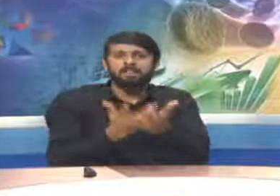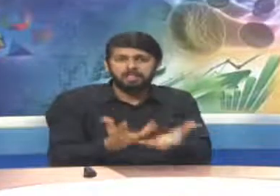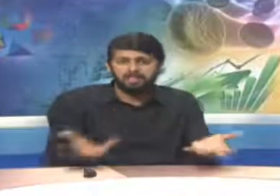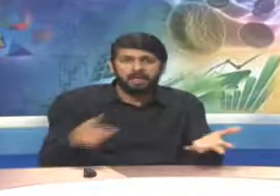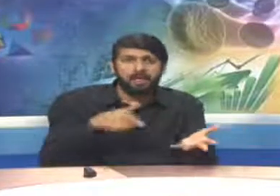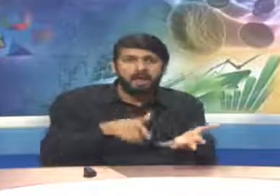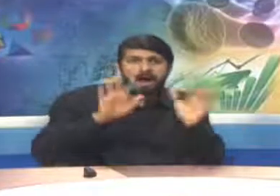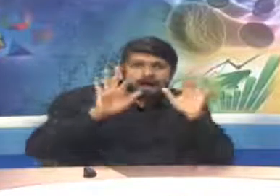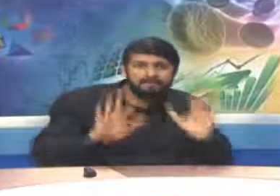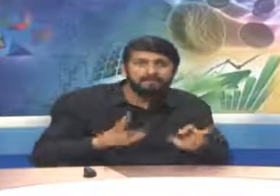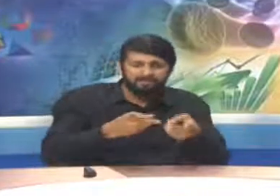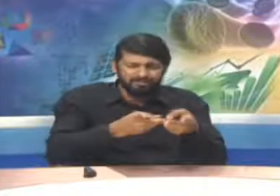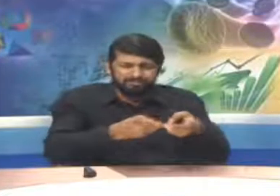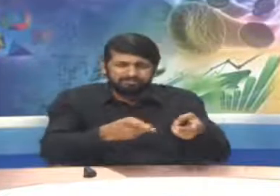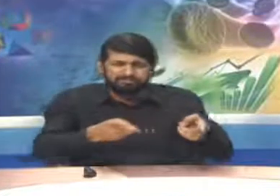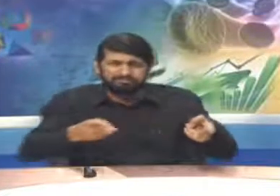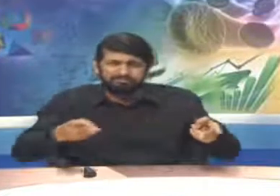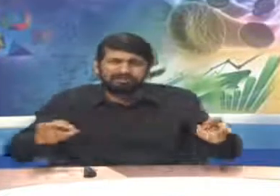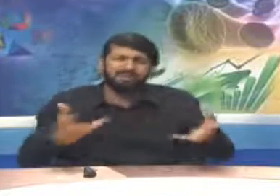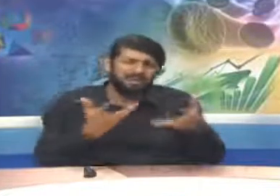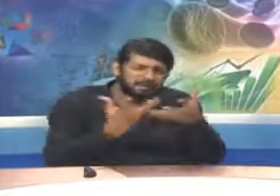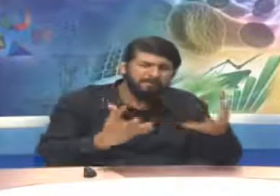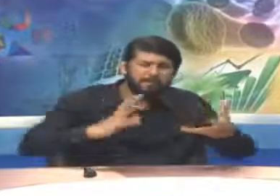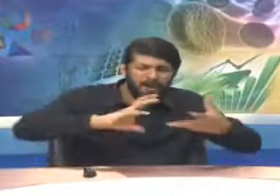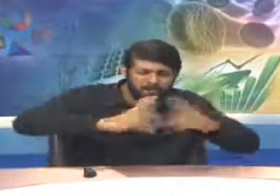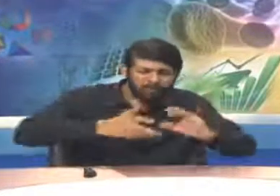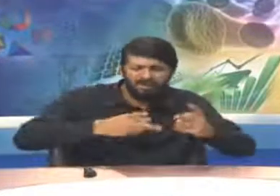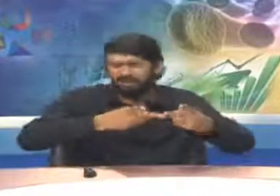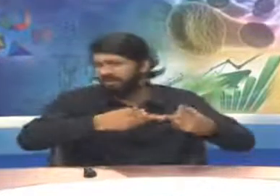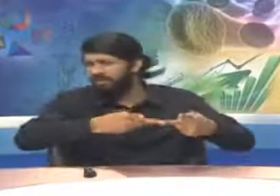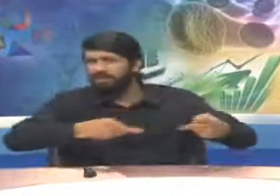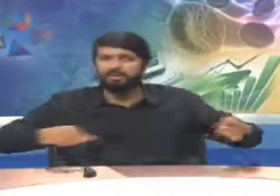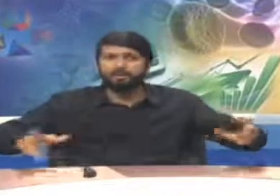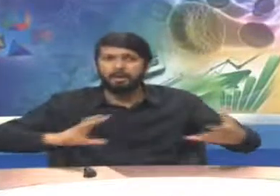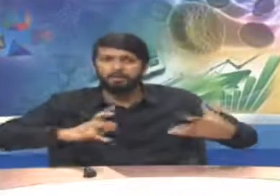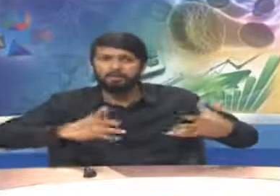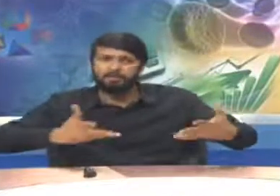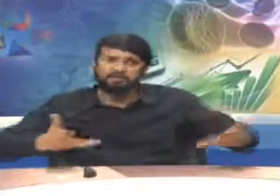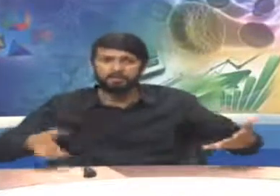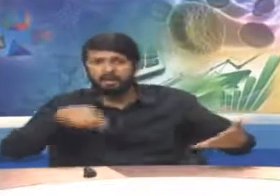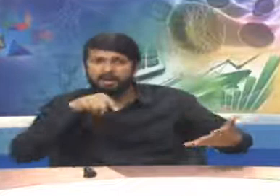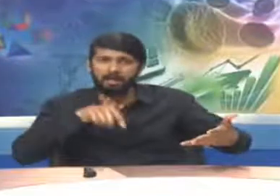always the material development. For example, the